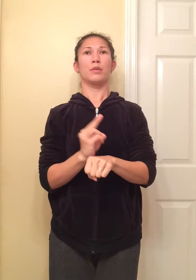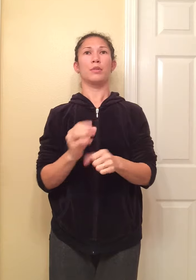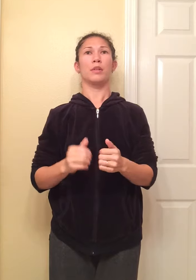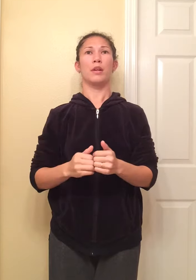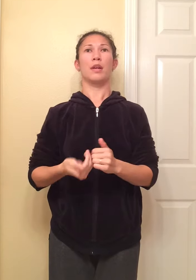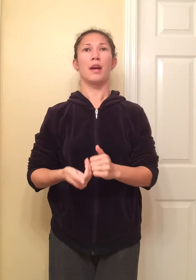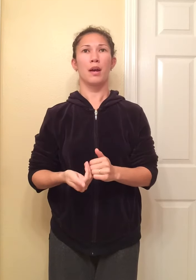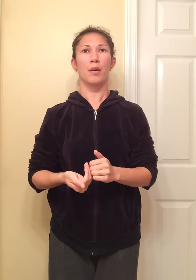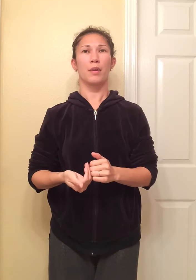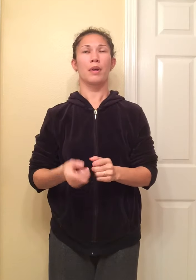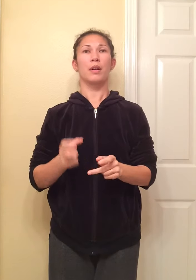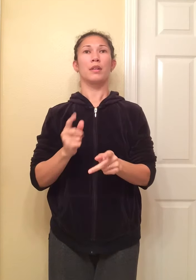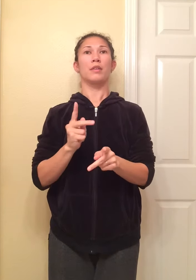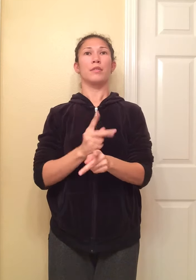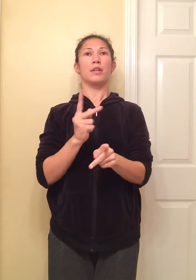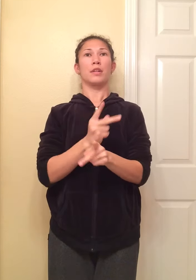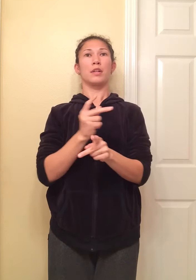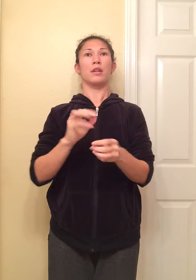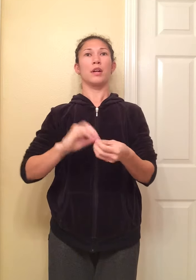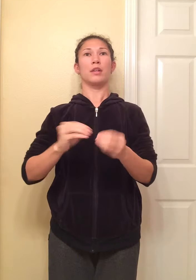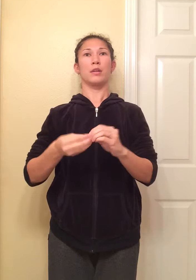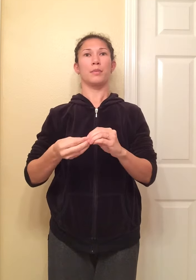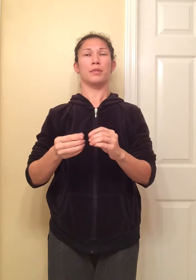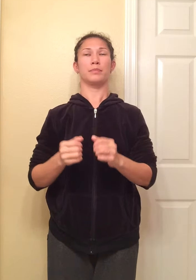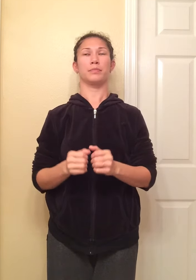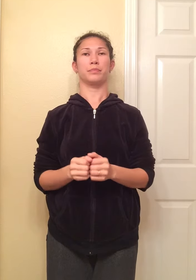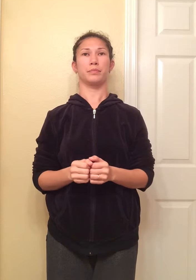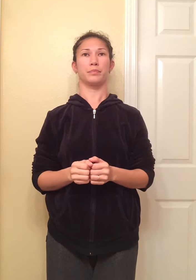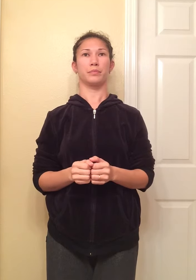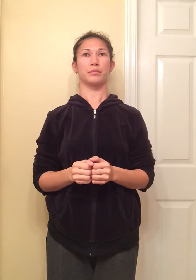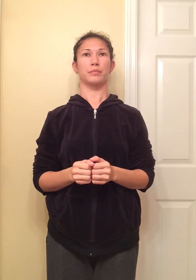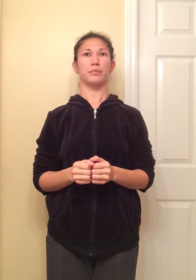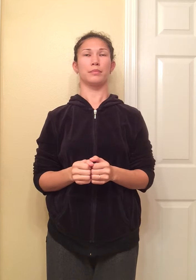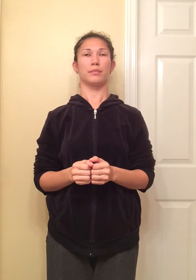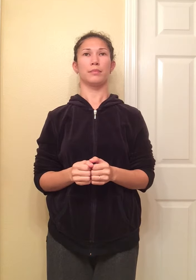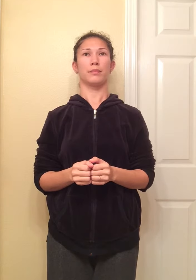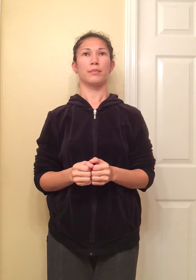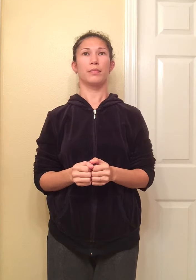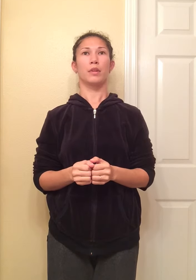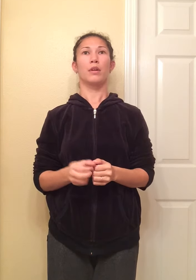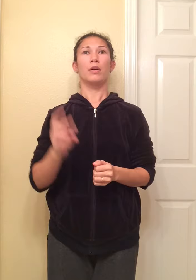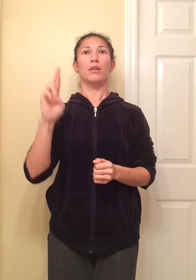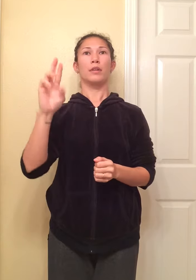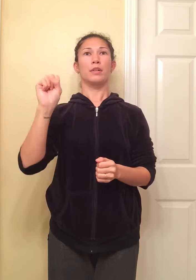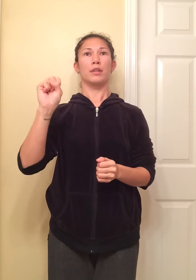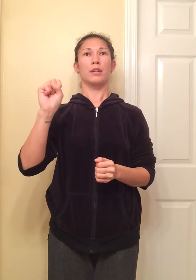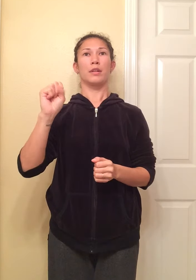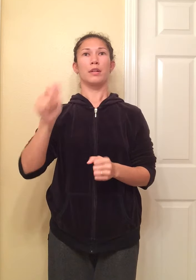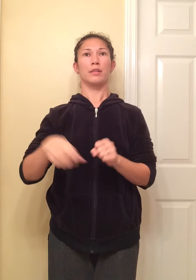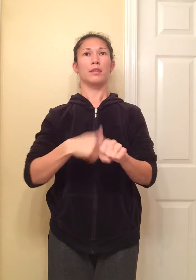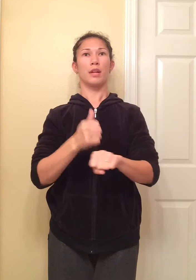Each earthquake is given a number from 1 to 10 on the Richter scale.